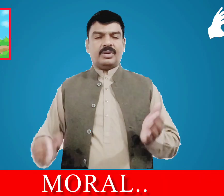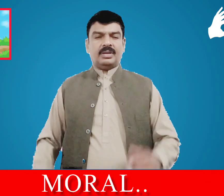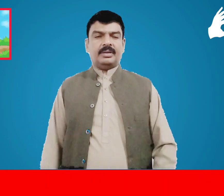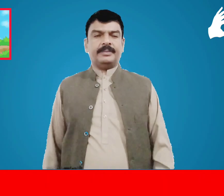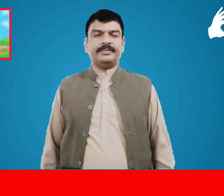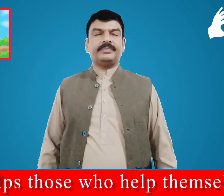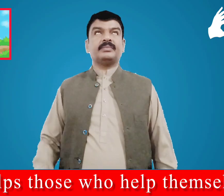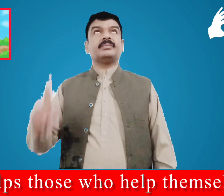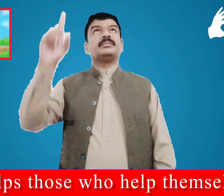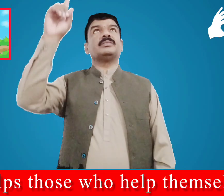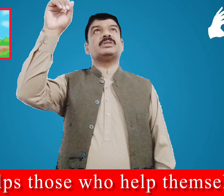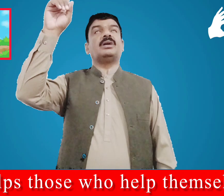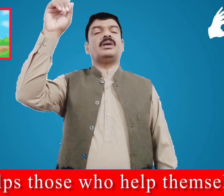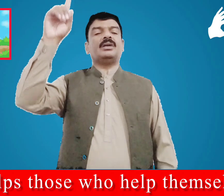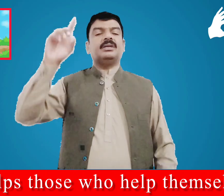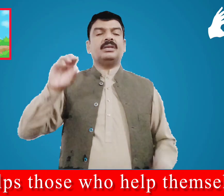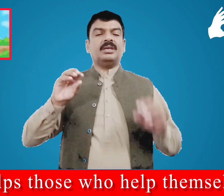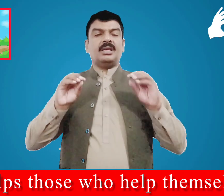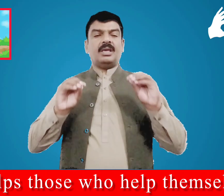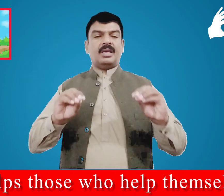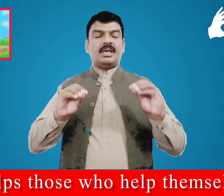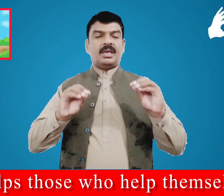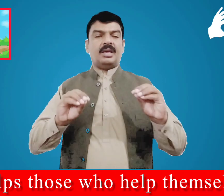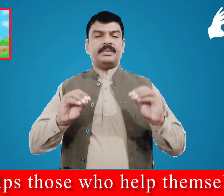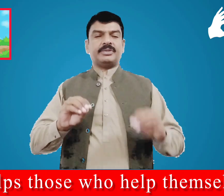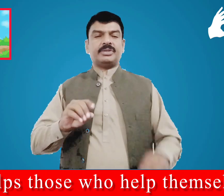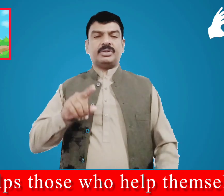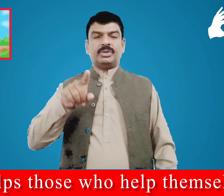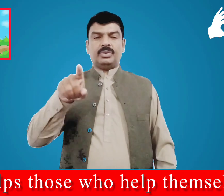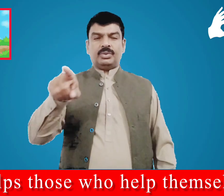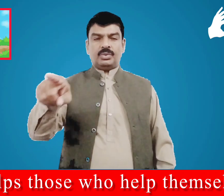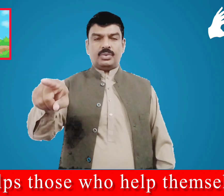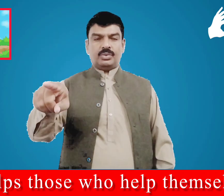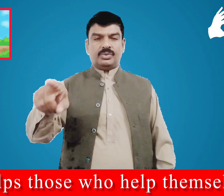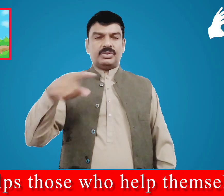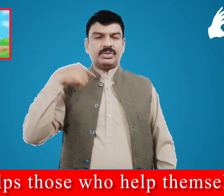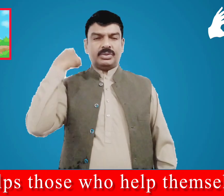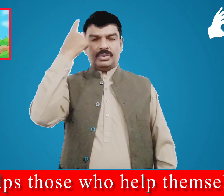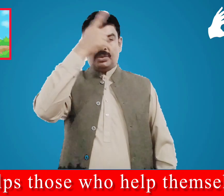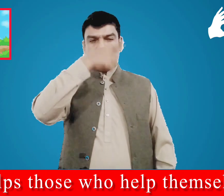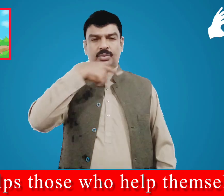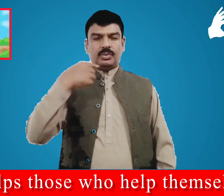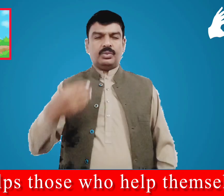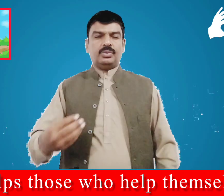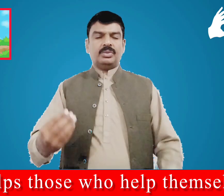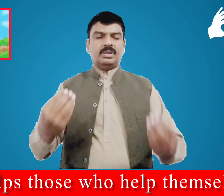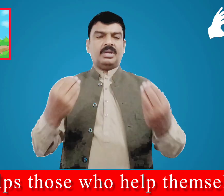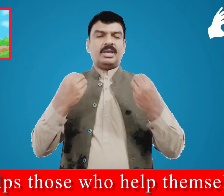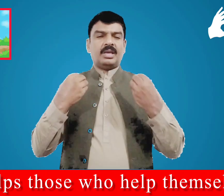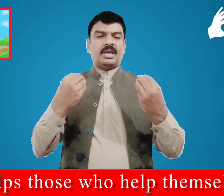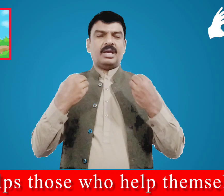Moral: God helps those who